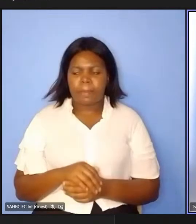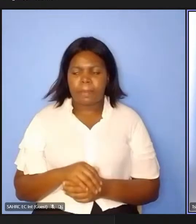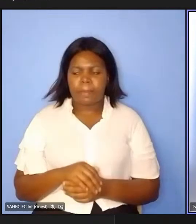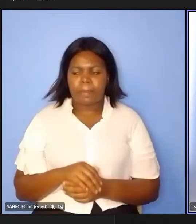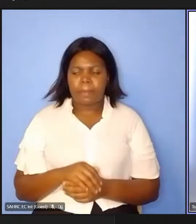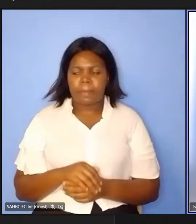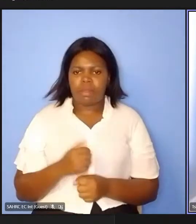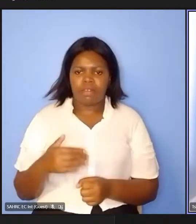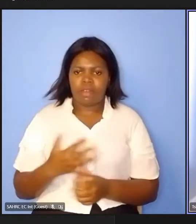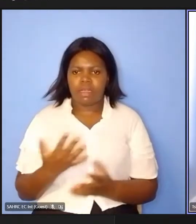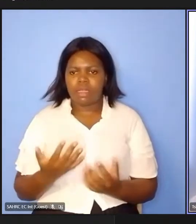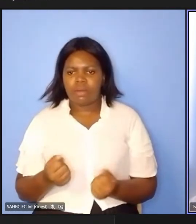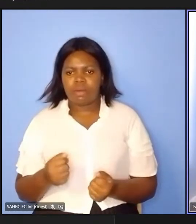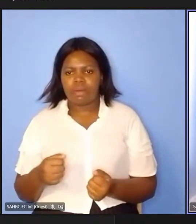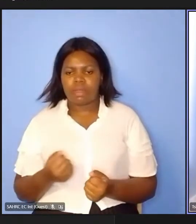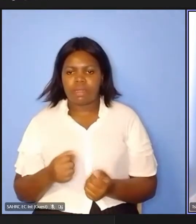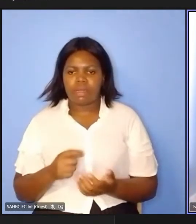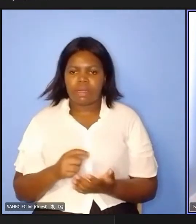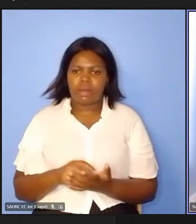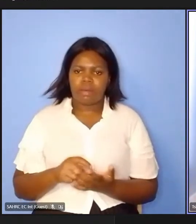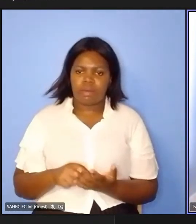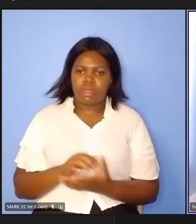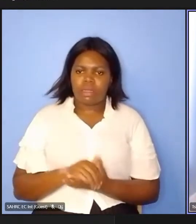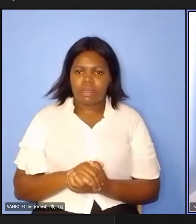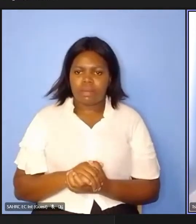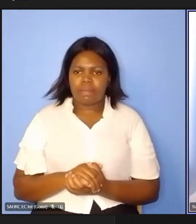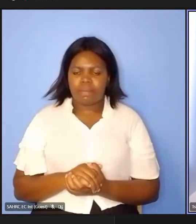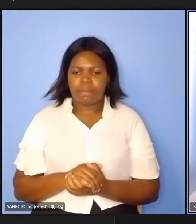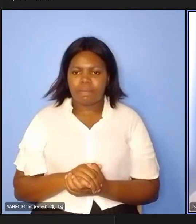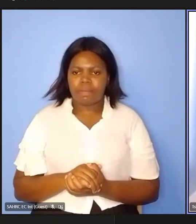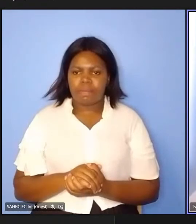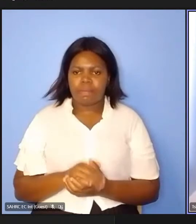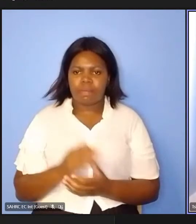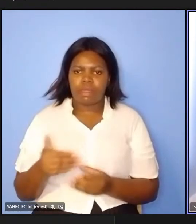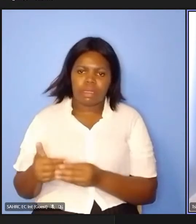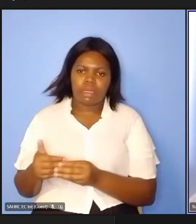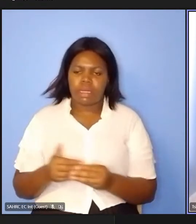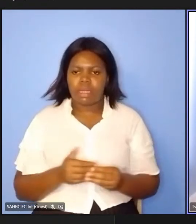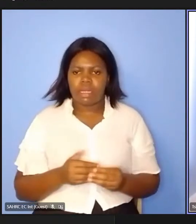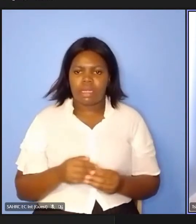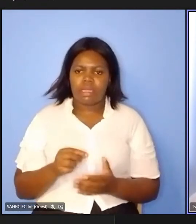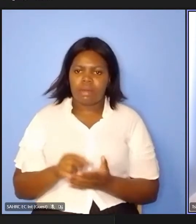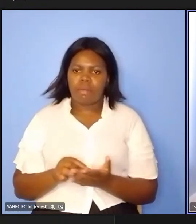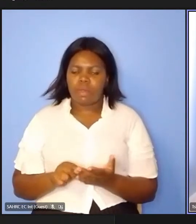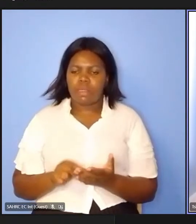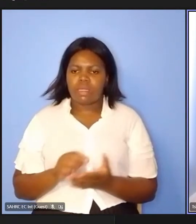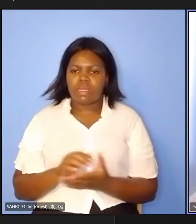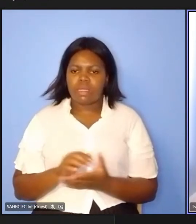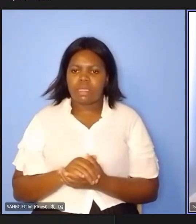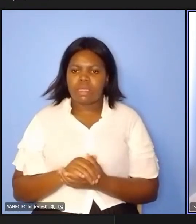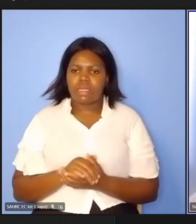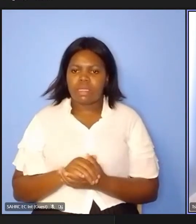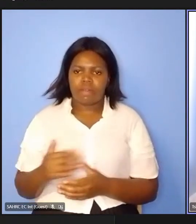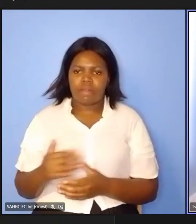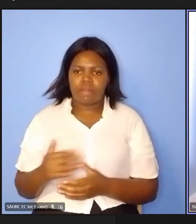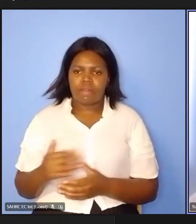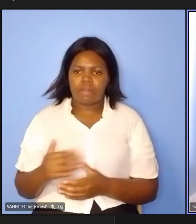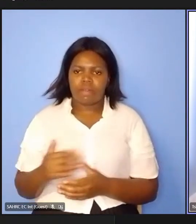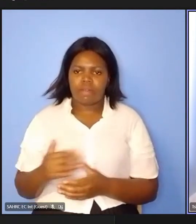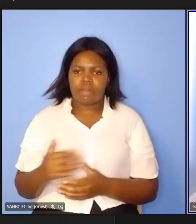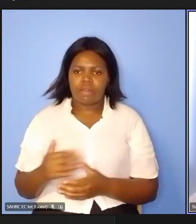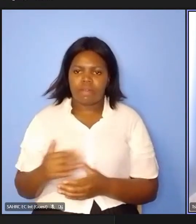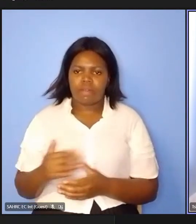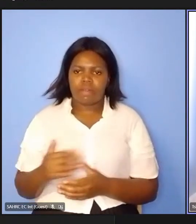do those policies. In relation to guidelines versus policies, I really do think that this is such an important and big issue